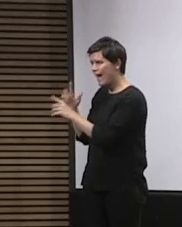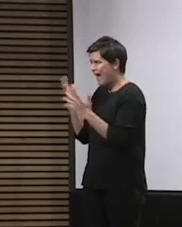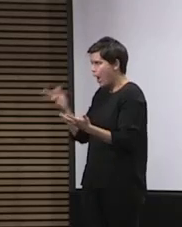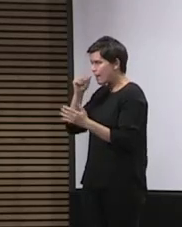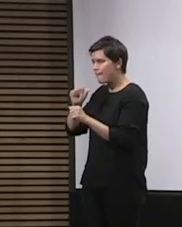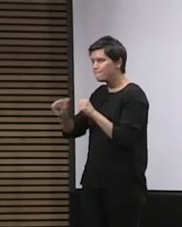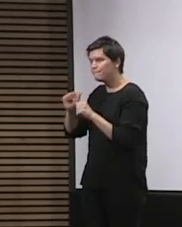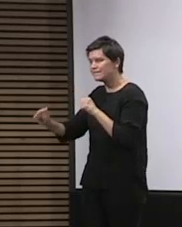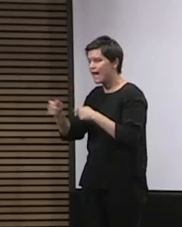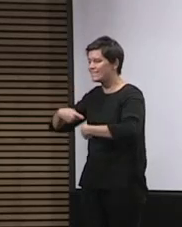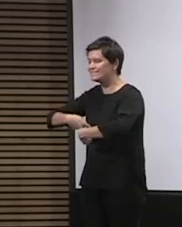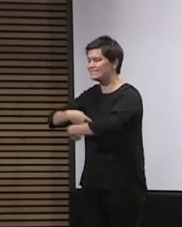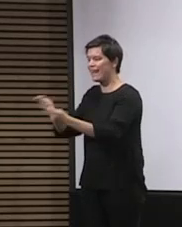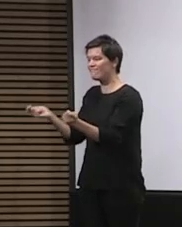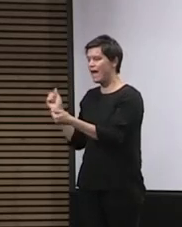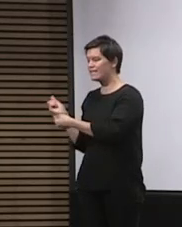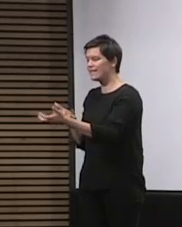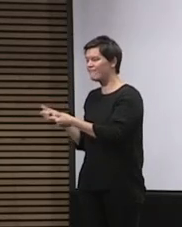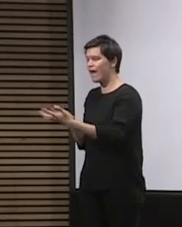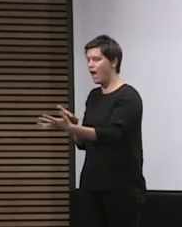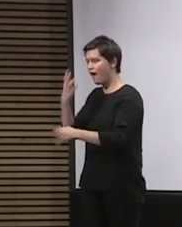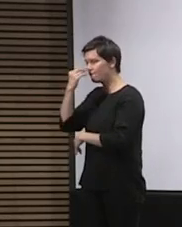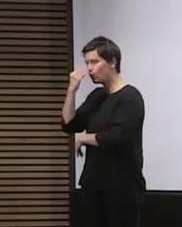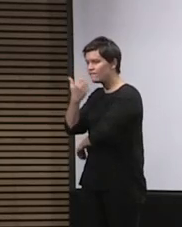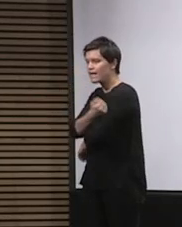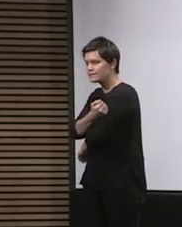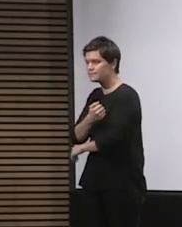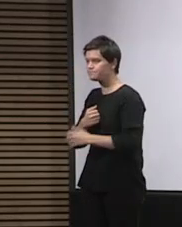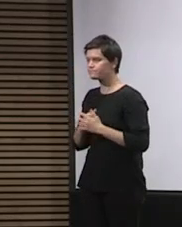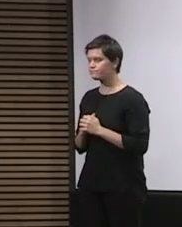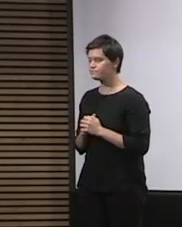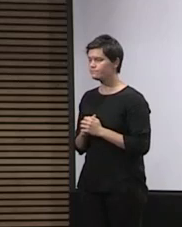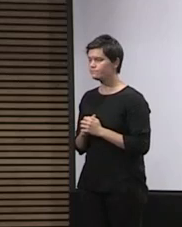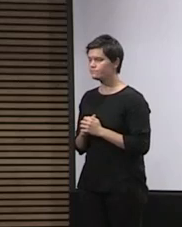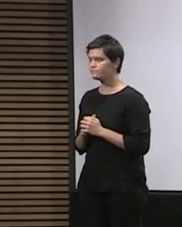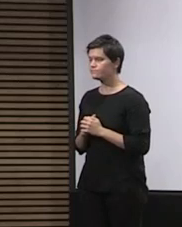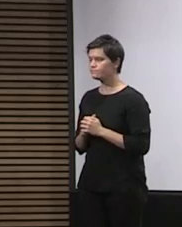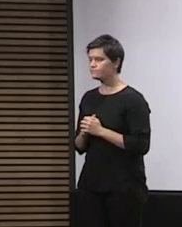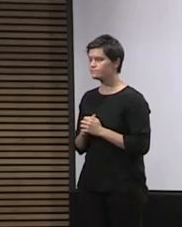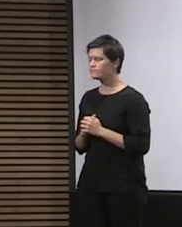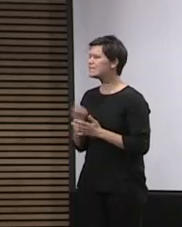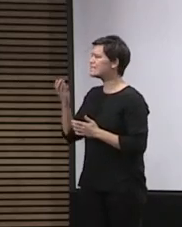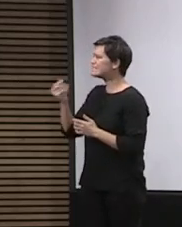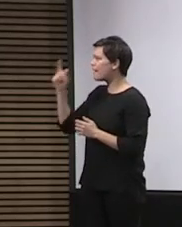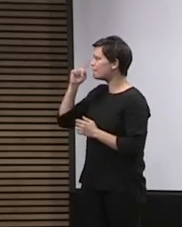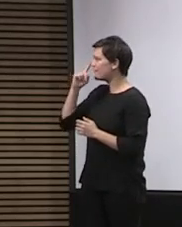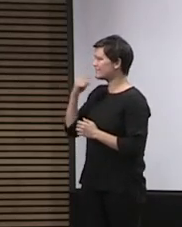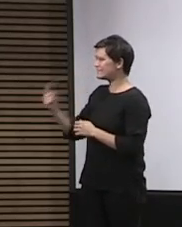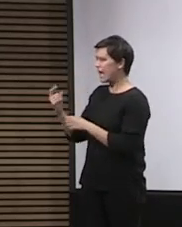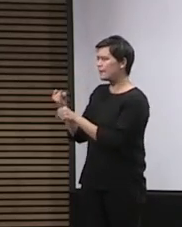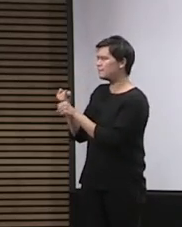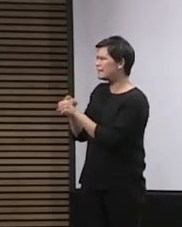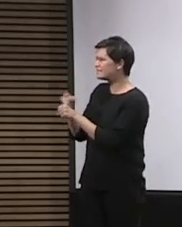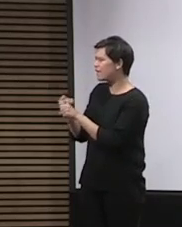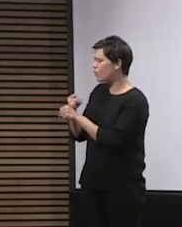to where it's needed. Understand that GPs have been restricted to 60 doses per order. Is this because the ministry has mishandled